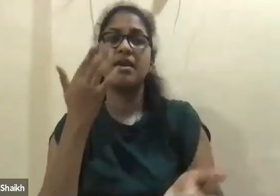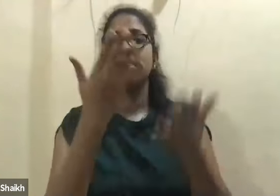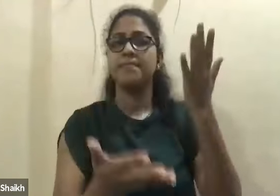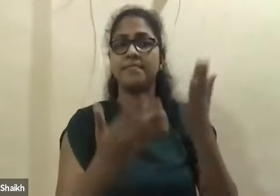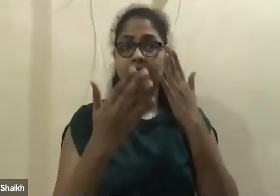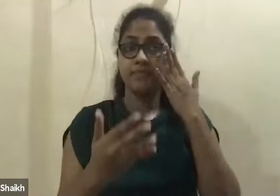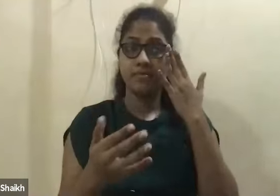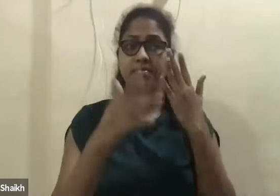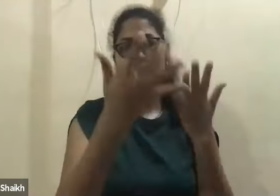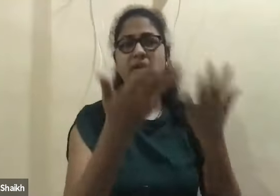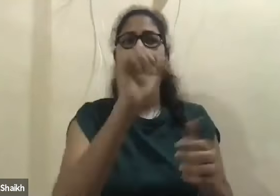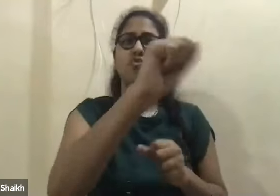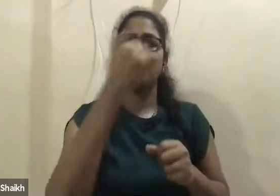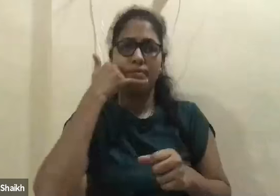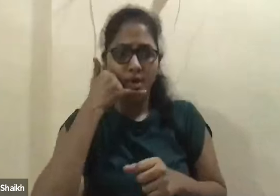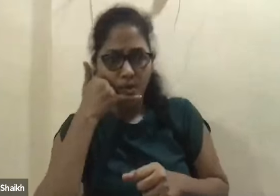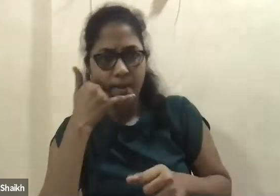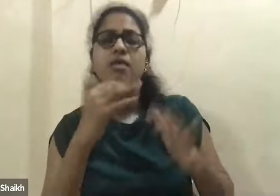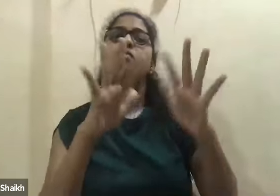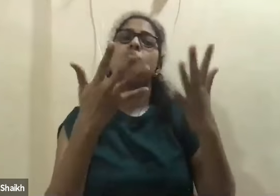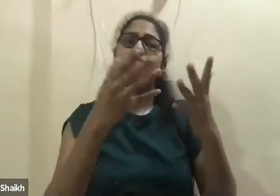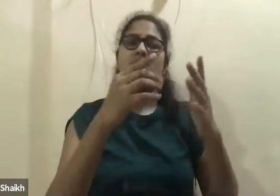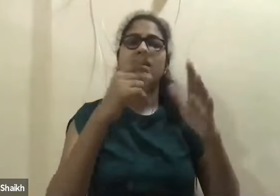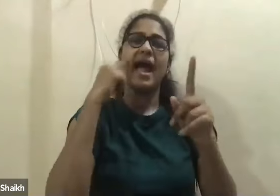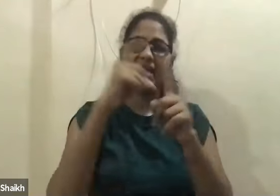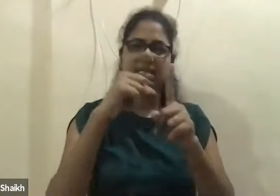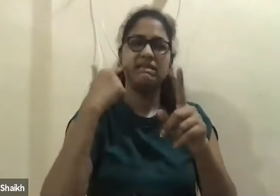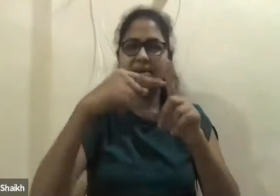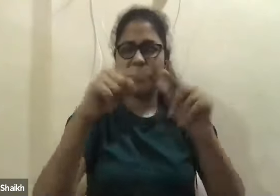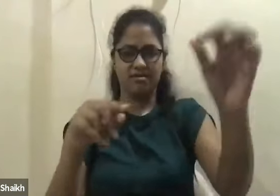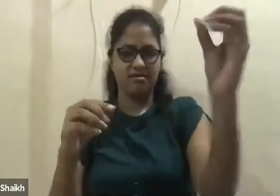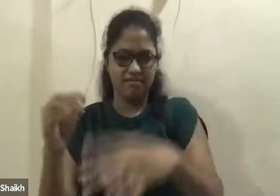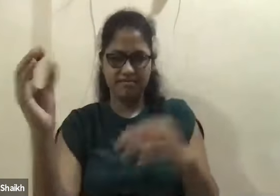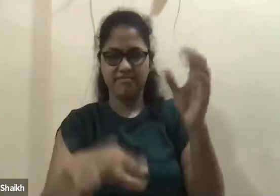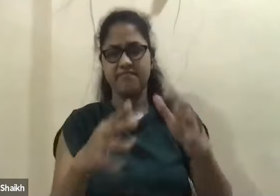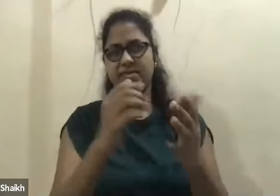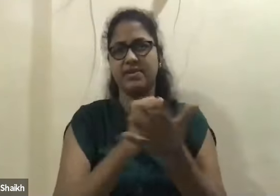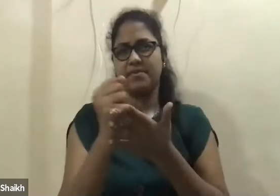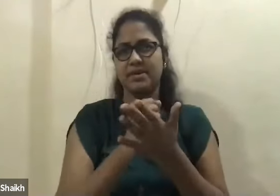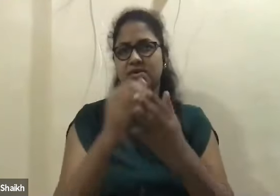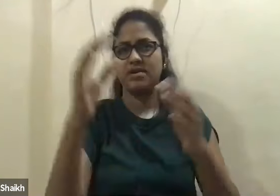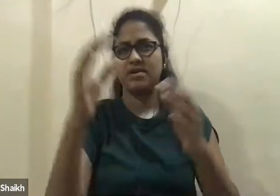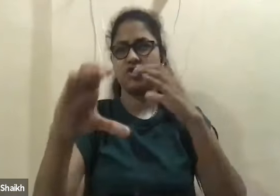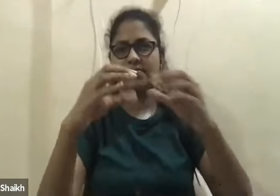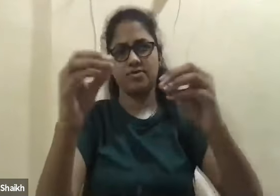either your number or your email ID. I think your email ID you can just type in the chat box. Yeah, sure.